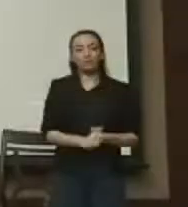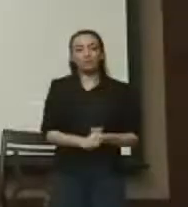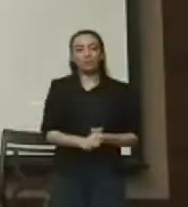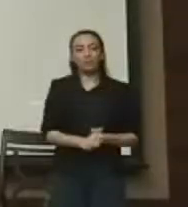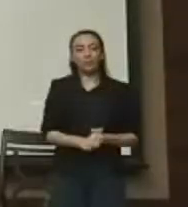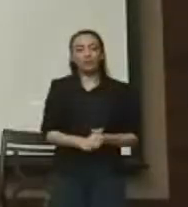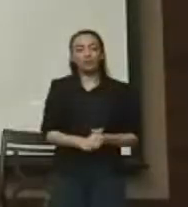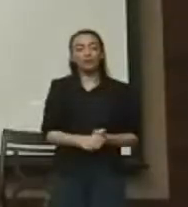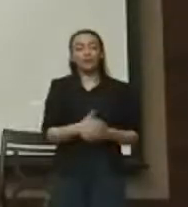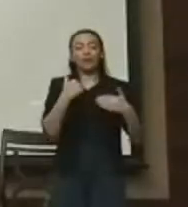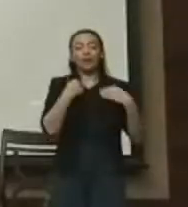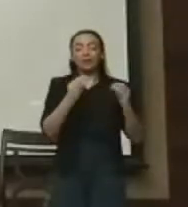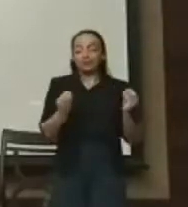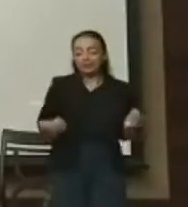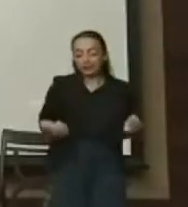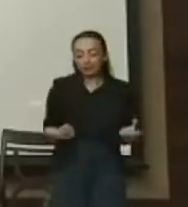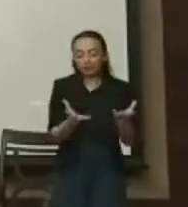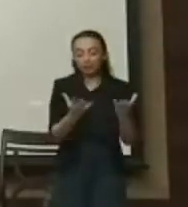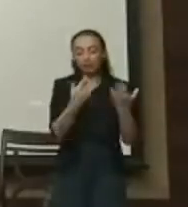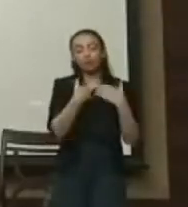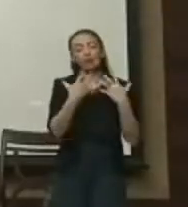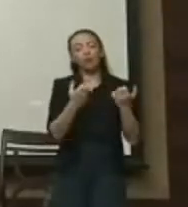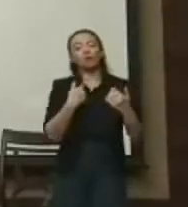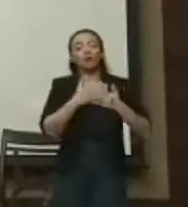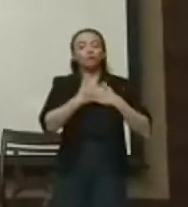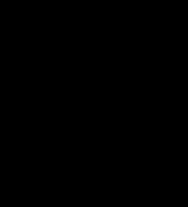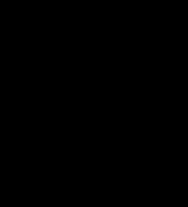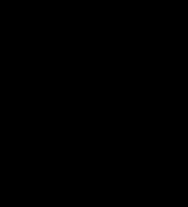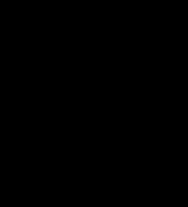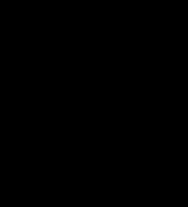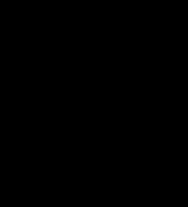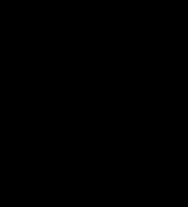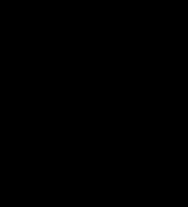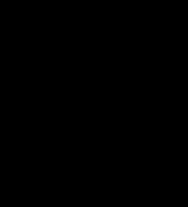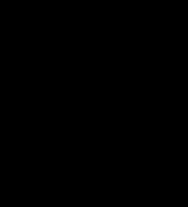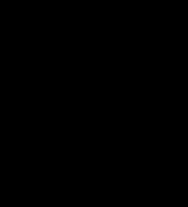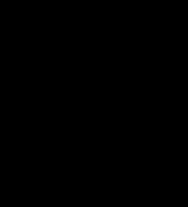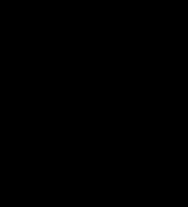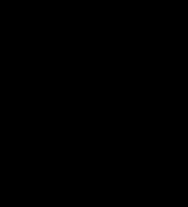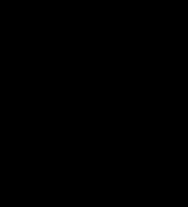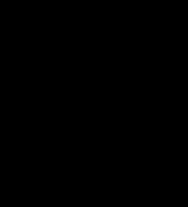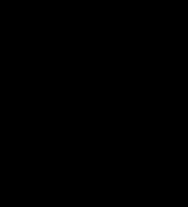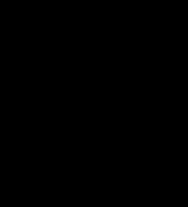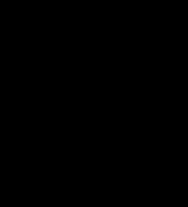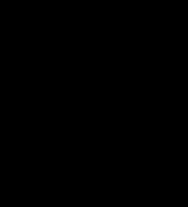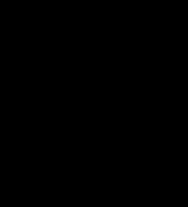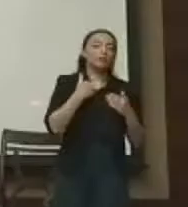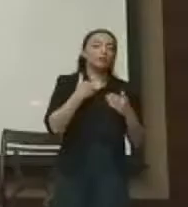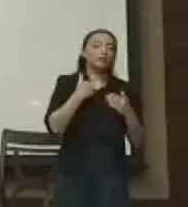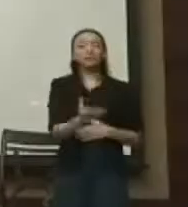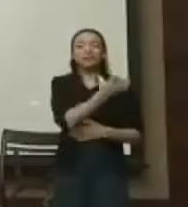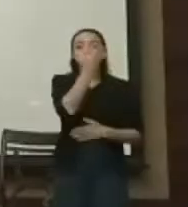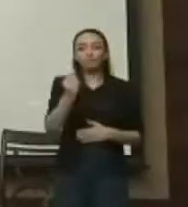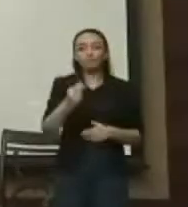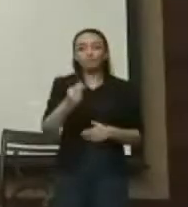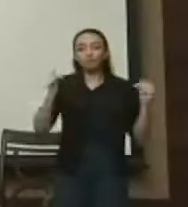At the outset, I would like to extend my warm greetings on the occasion of the World Disability Day, also known as the International Day of the